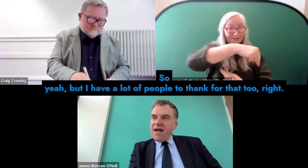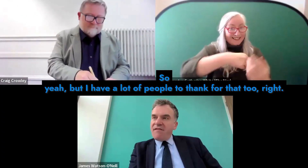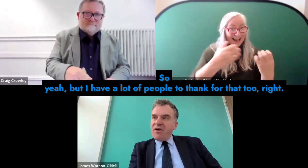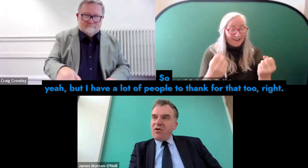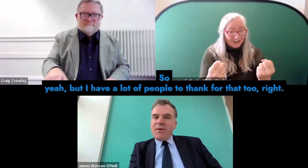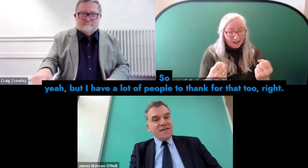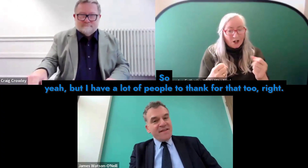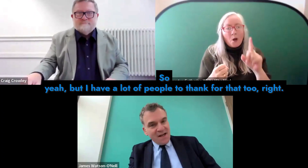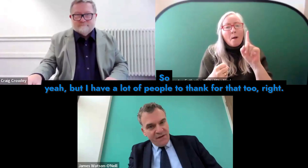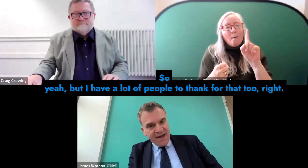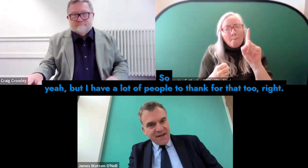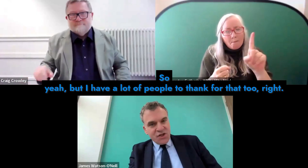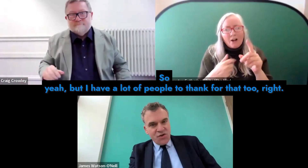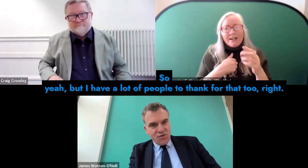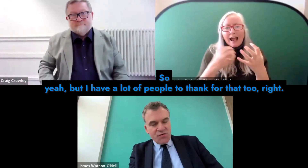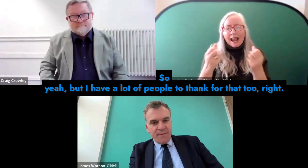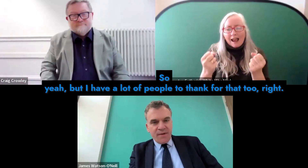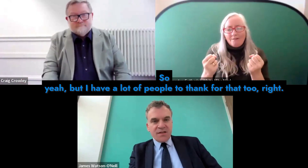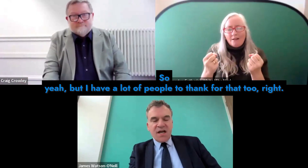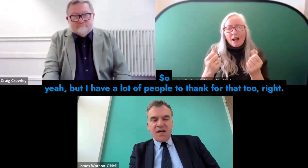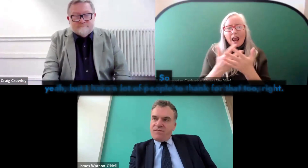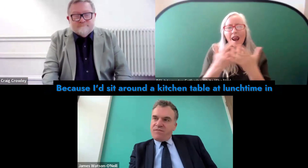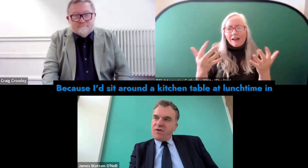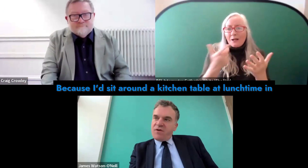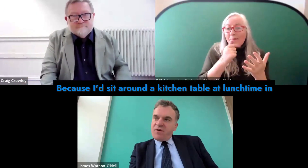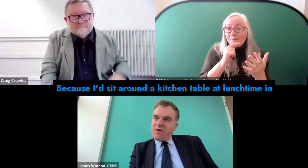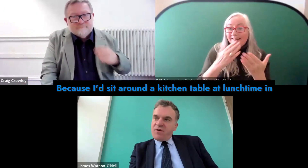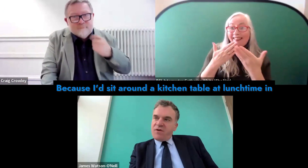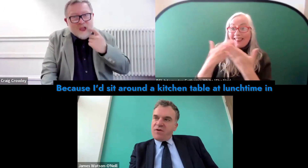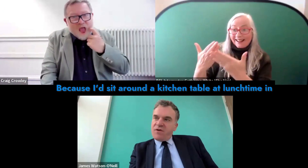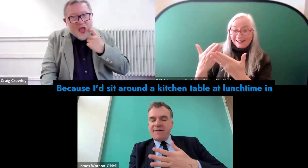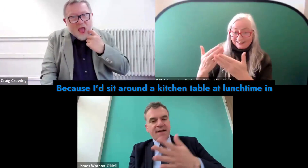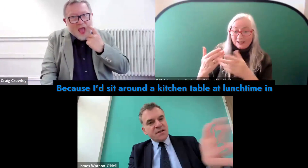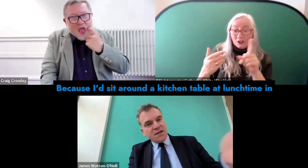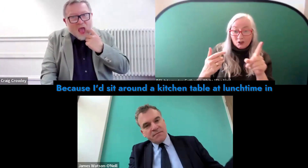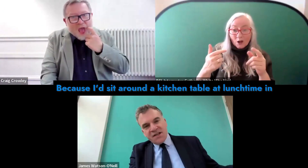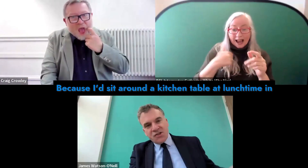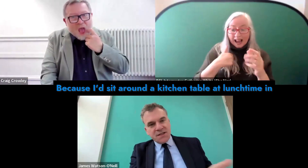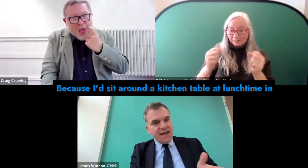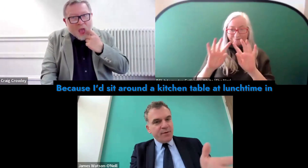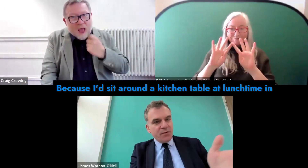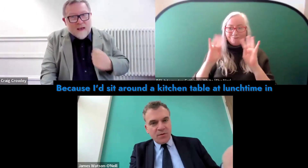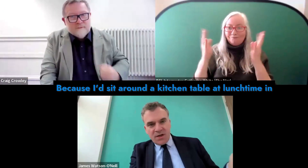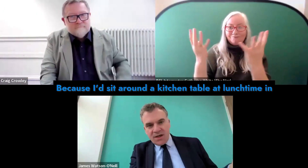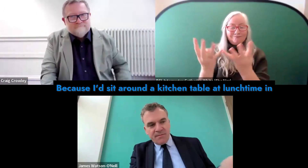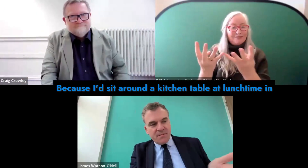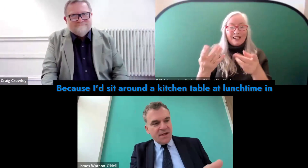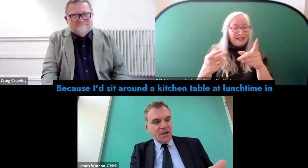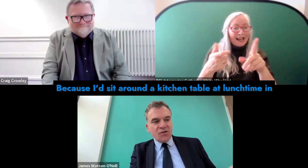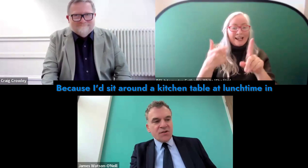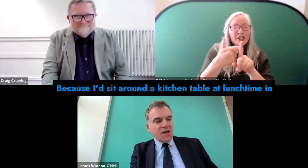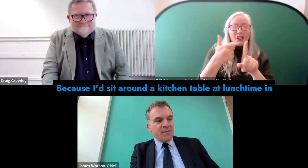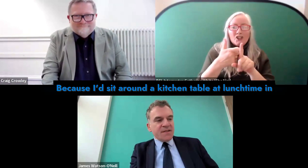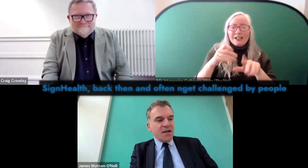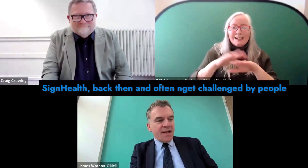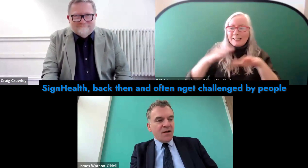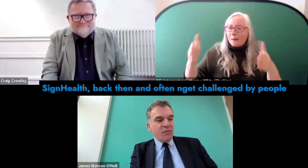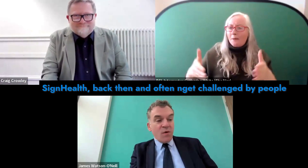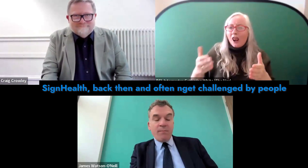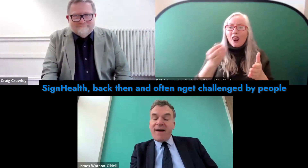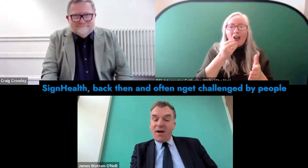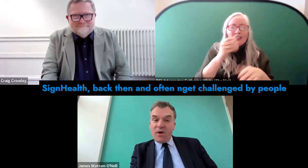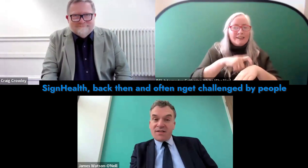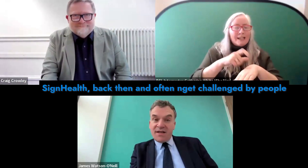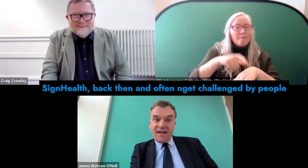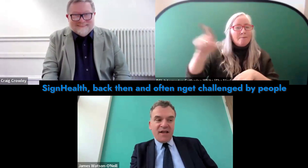So yeah, but I have a lot of people to thank for that too, right? Because I sit around a kitchen table at lunchtime in Sign